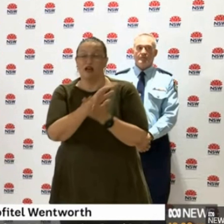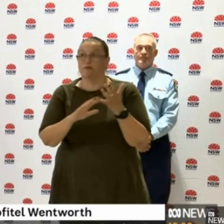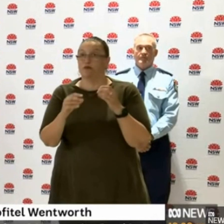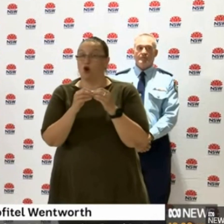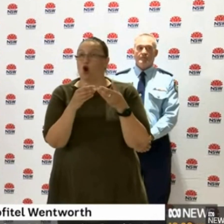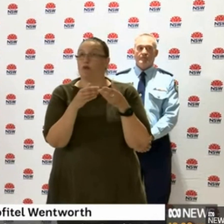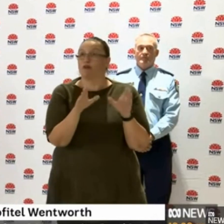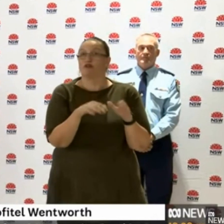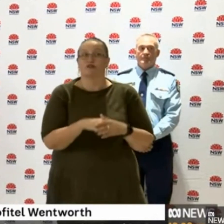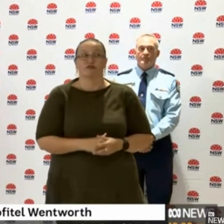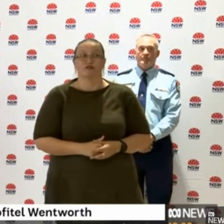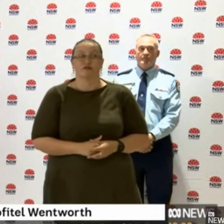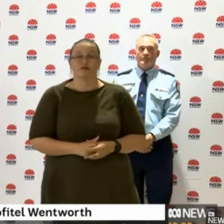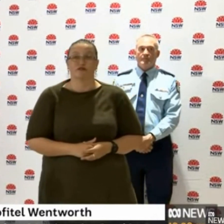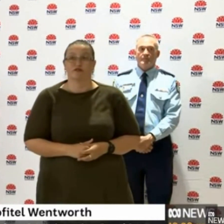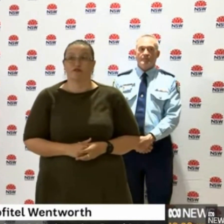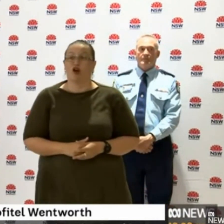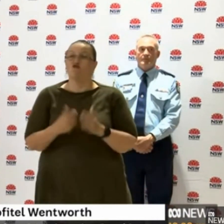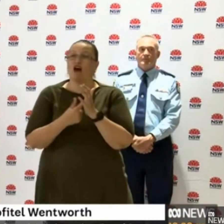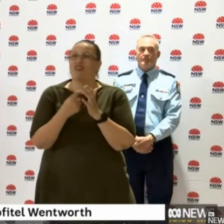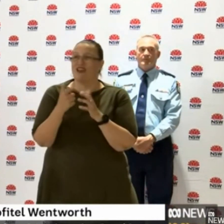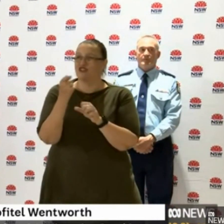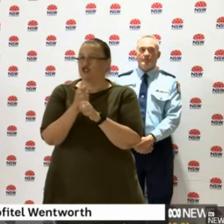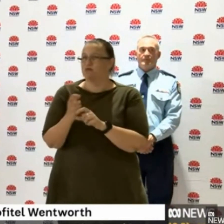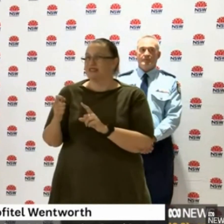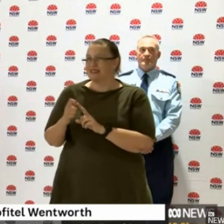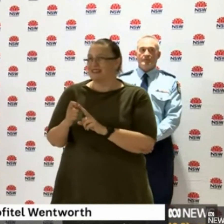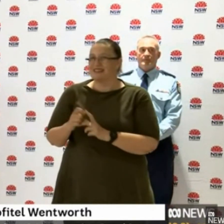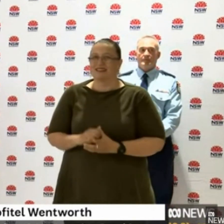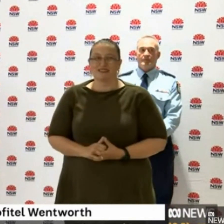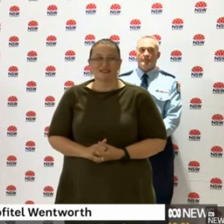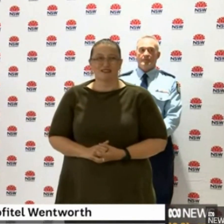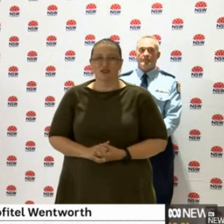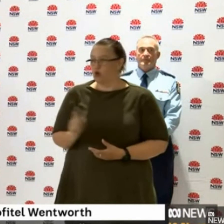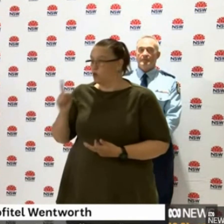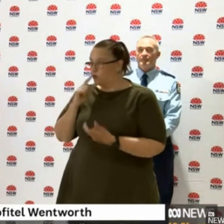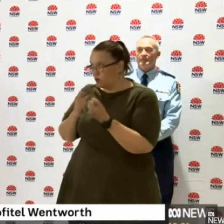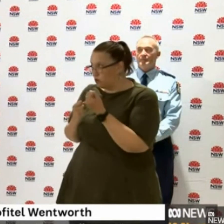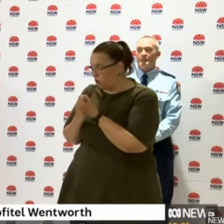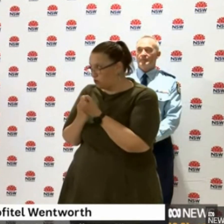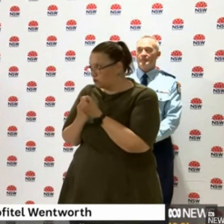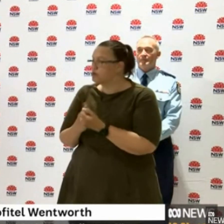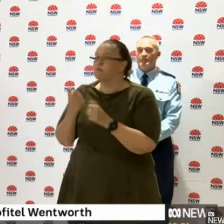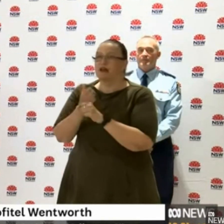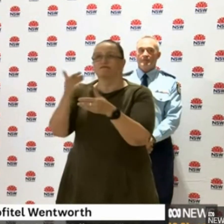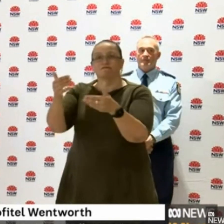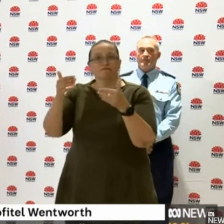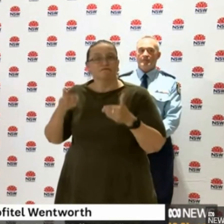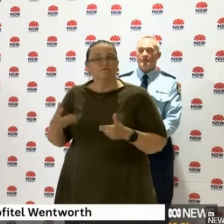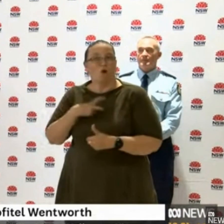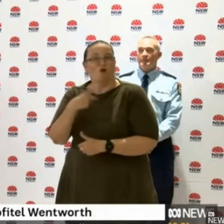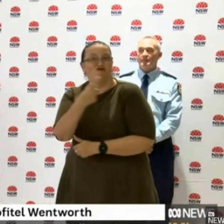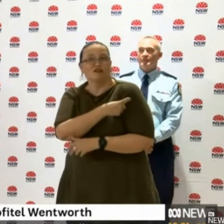people that would have otherwise been vaccinated at GPs in phase 2A and 2B. That would be something that you would welcome in bringing forward that